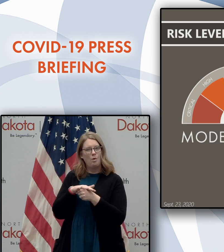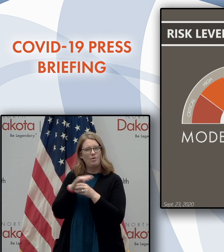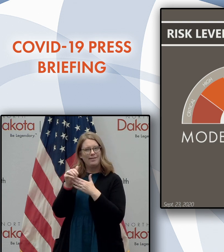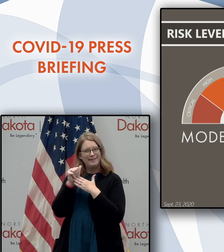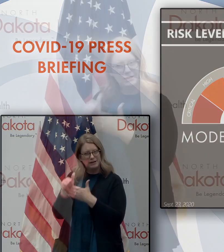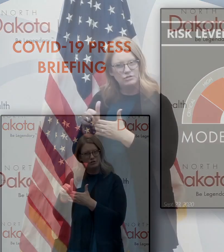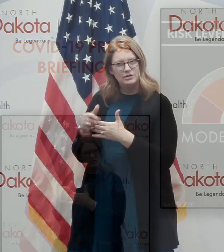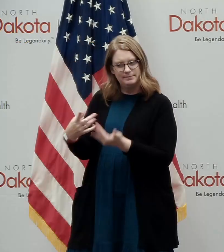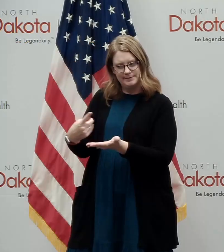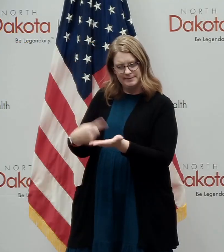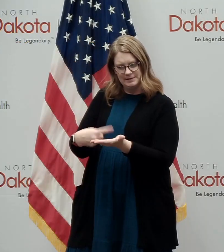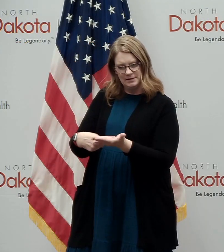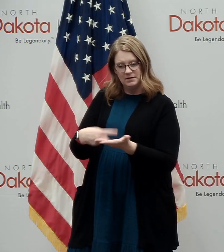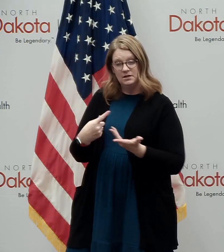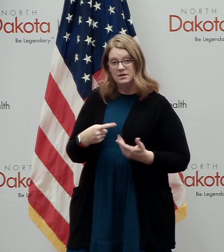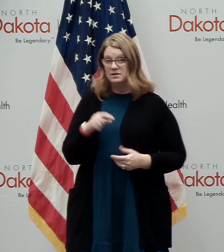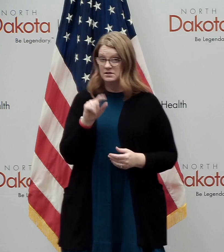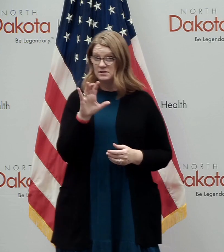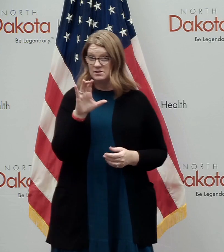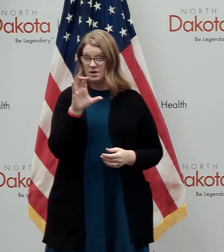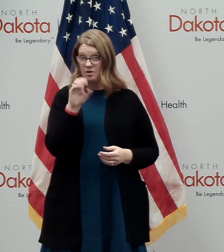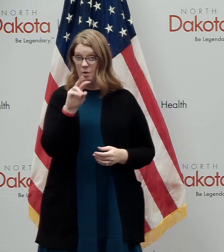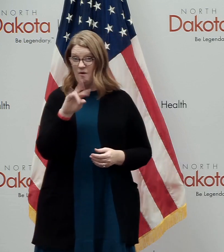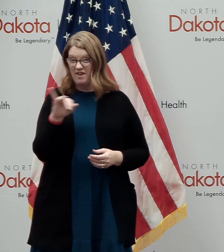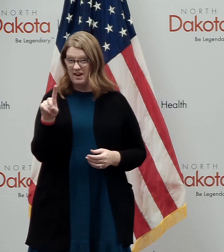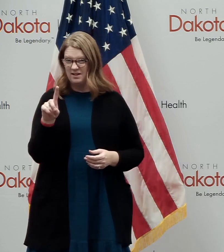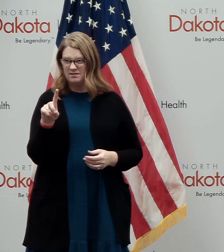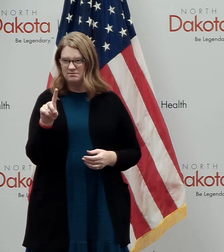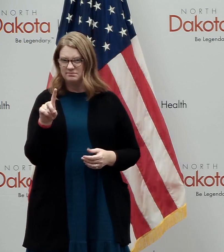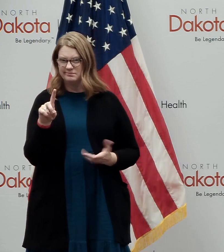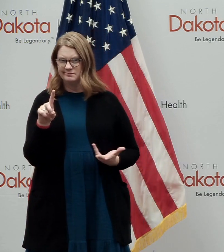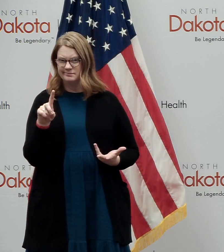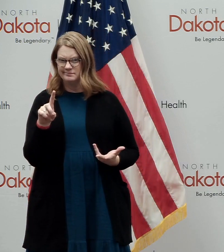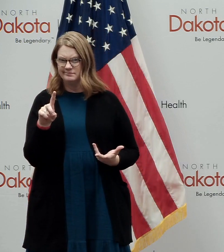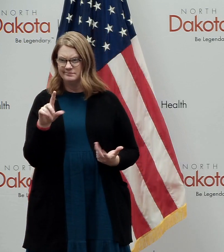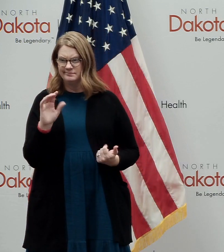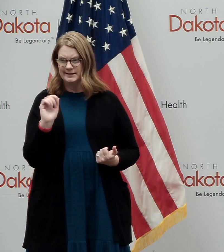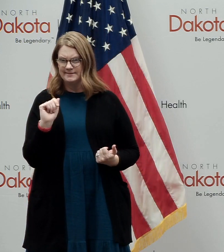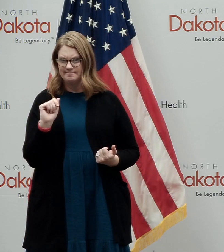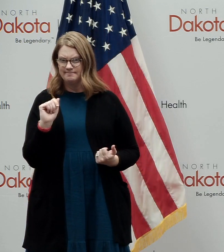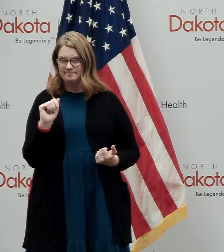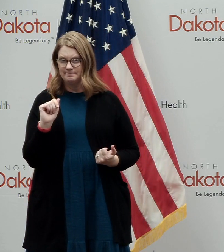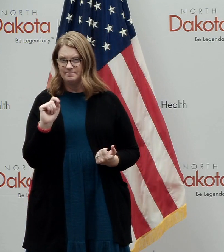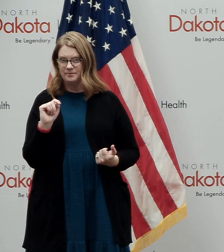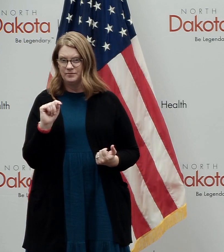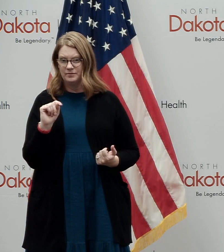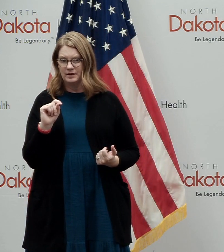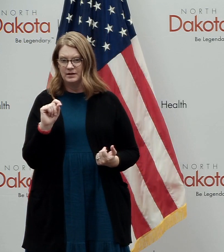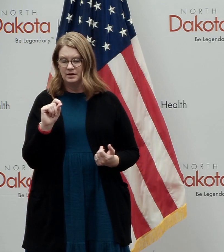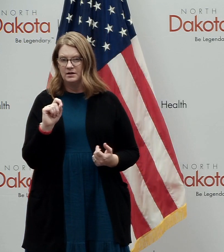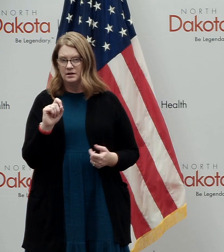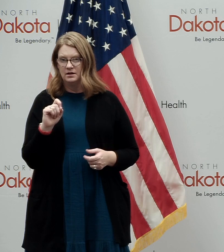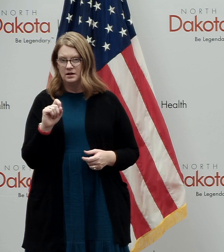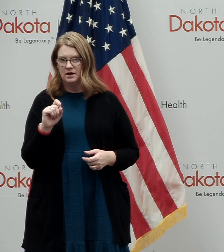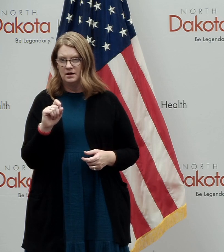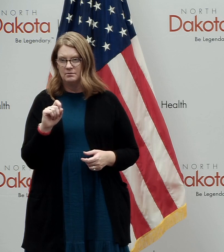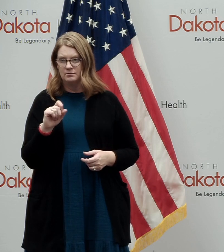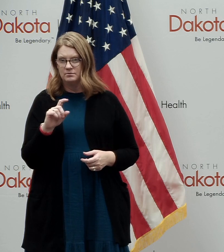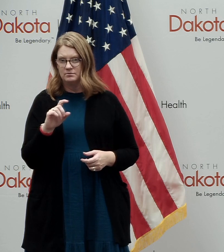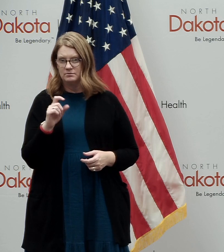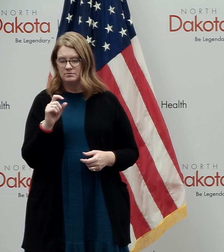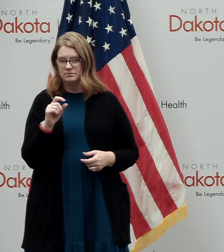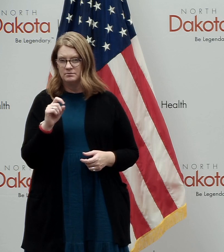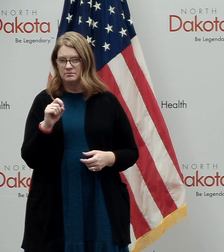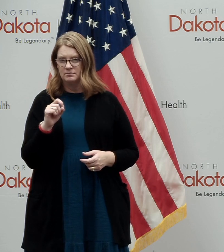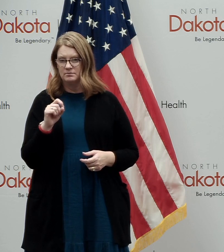room, because this COVID in the end is going to be the slowing down the transmission